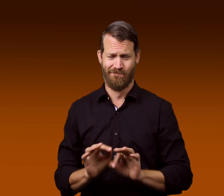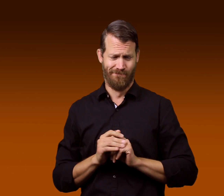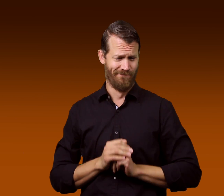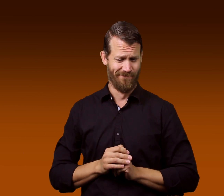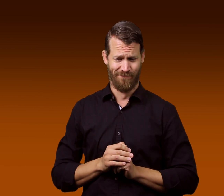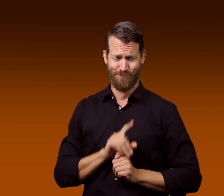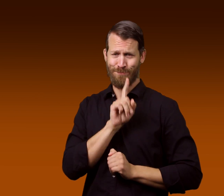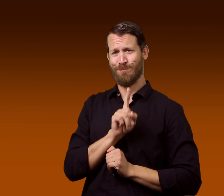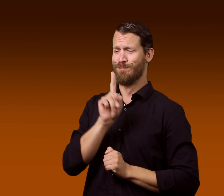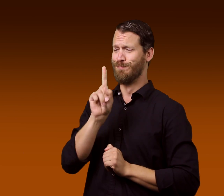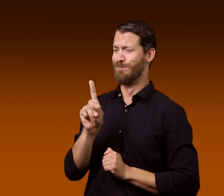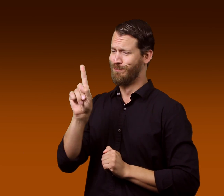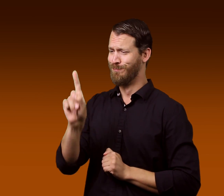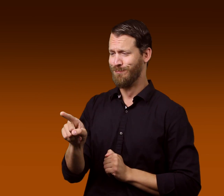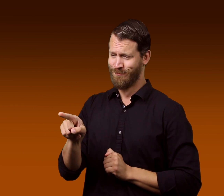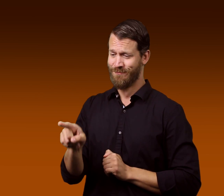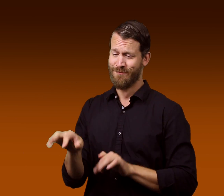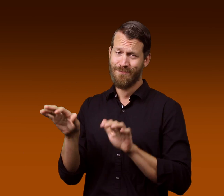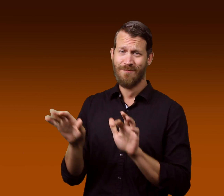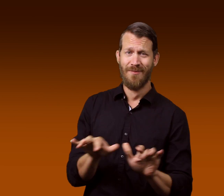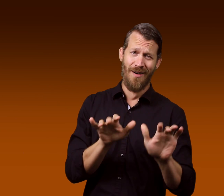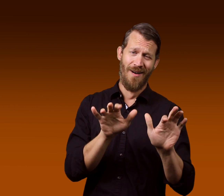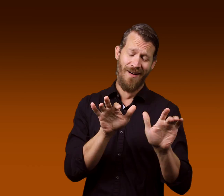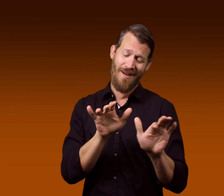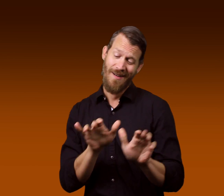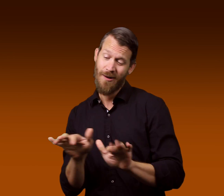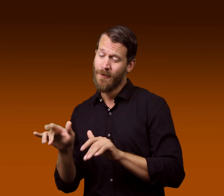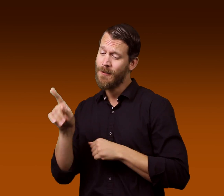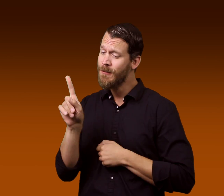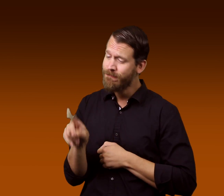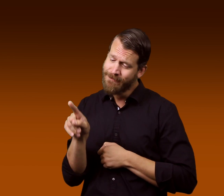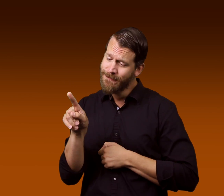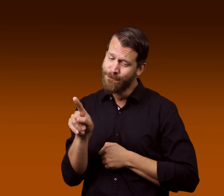it. "You play so nicely," Mina Shaw said.